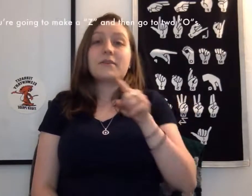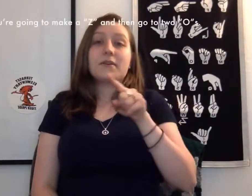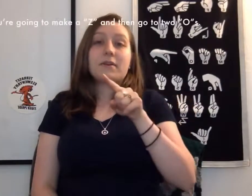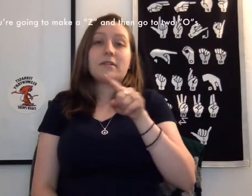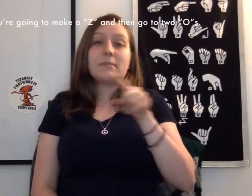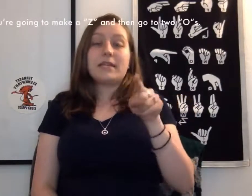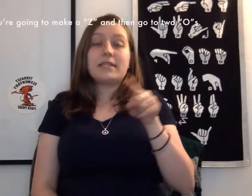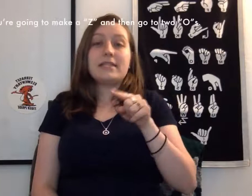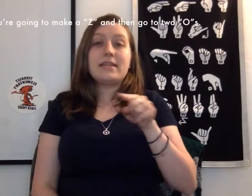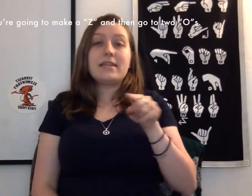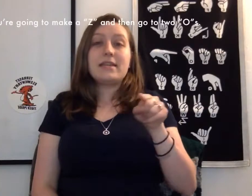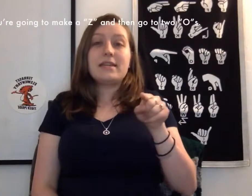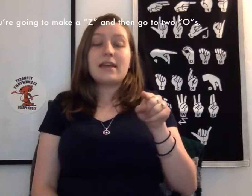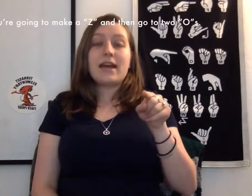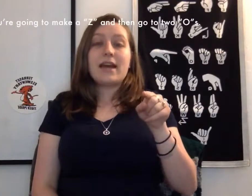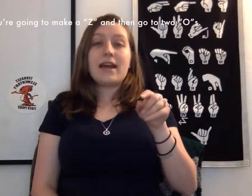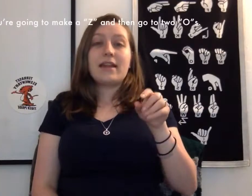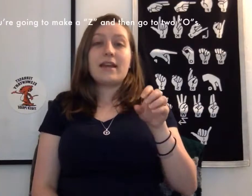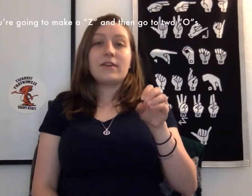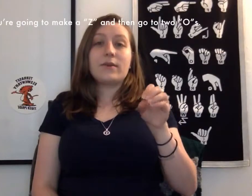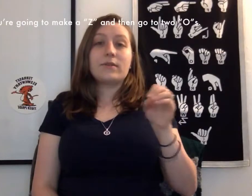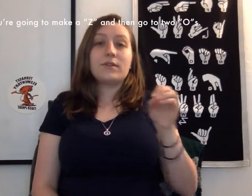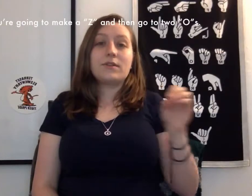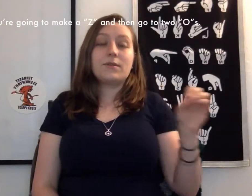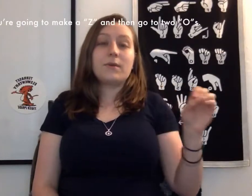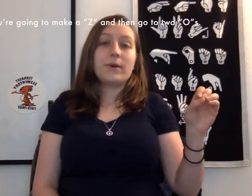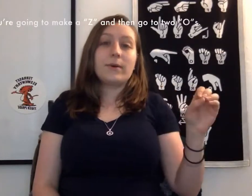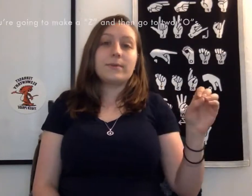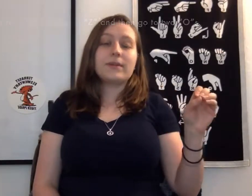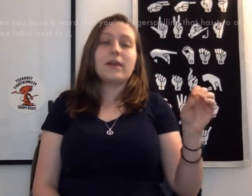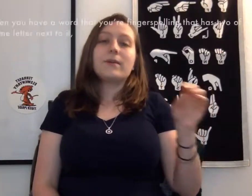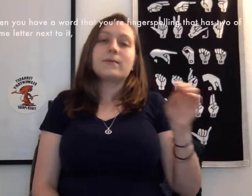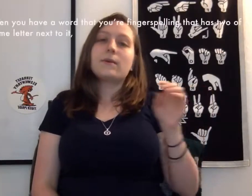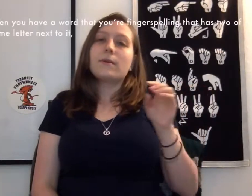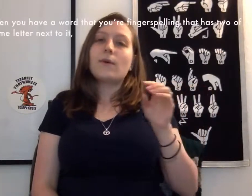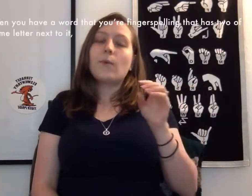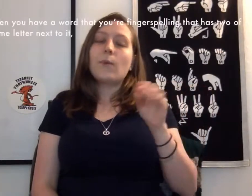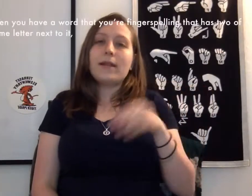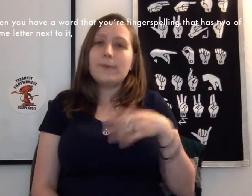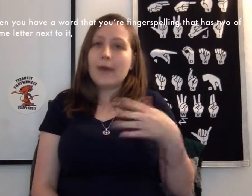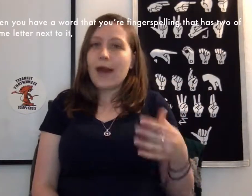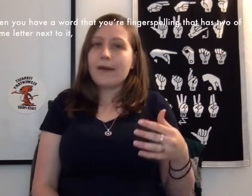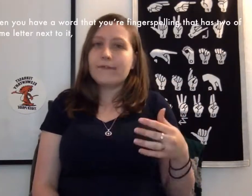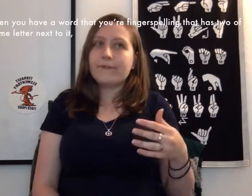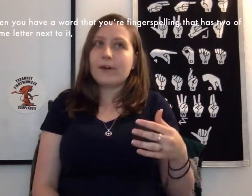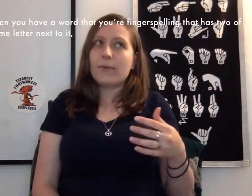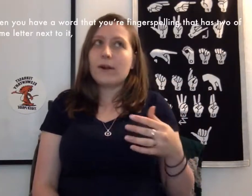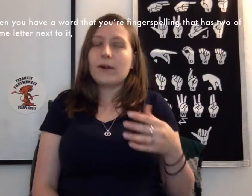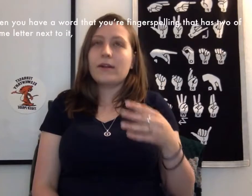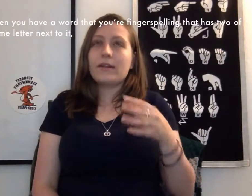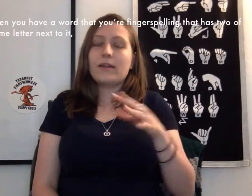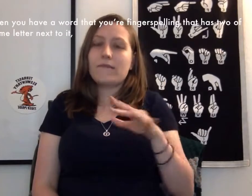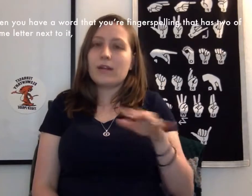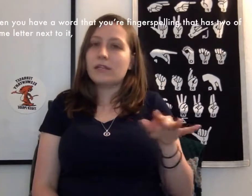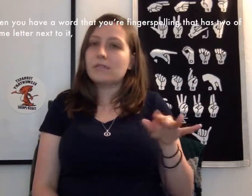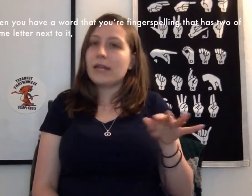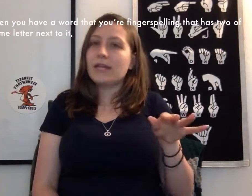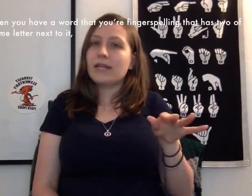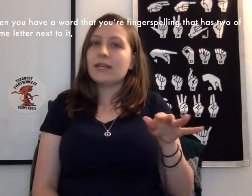going to make a Z and then go to 2 O's. So when you have a word that you're finger spelling that